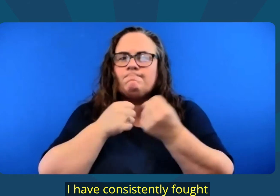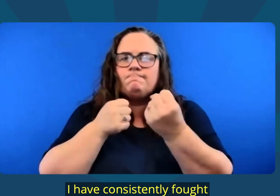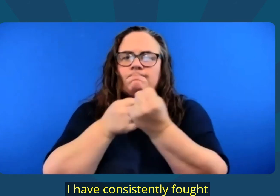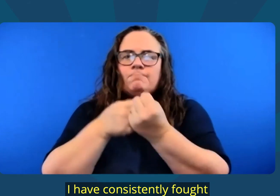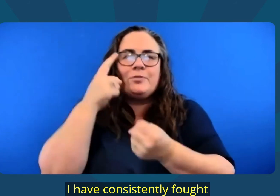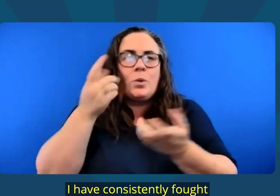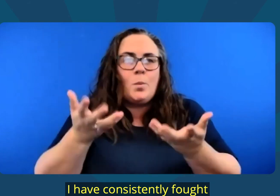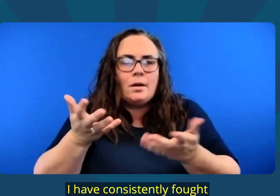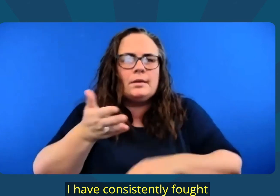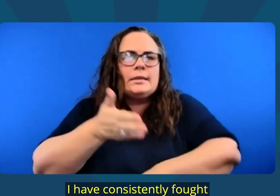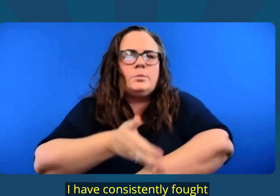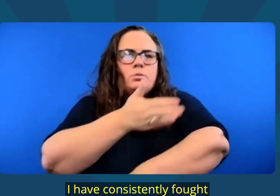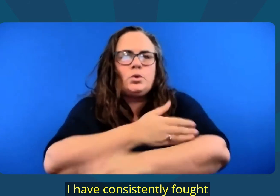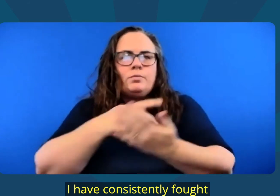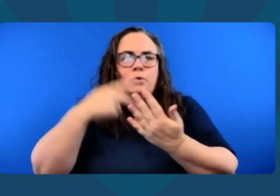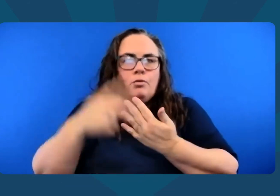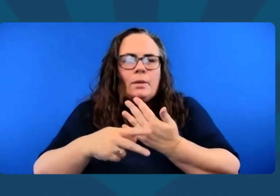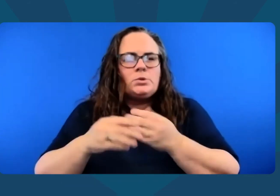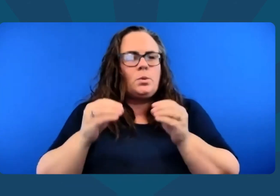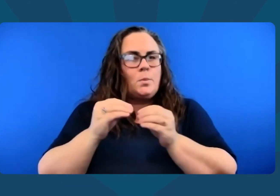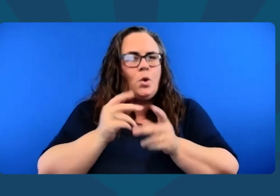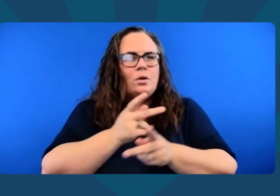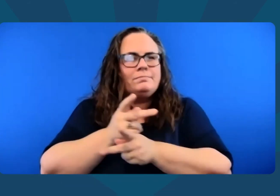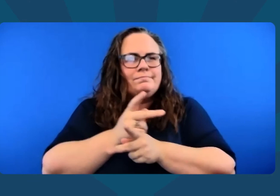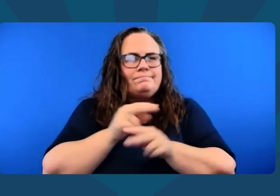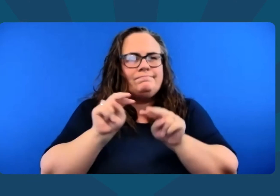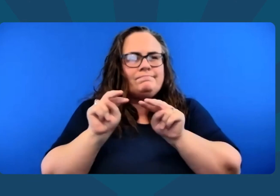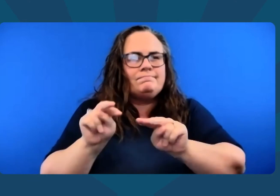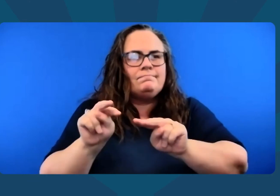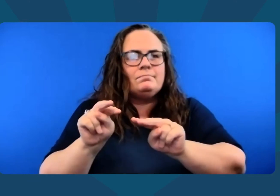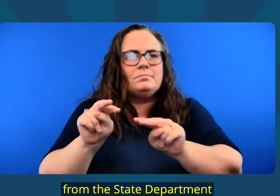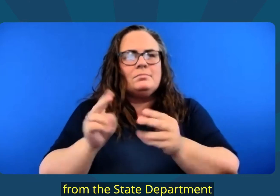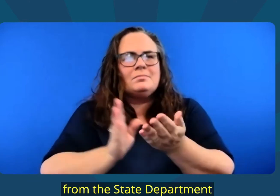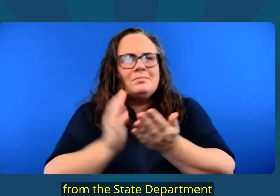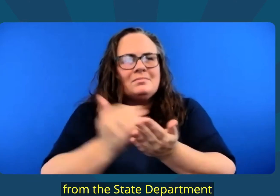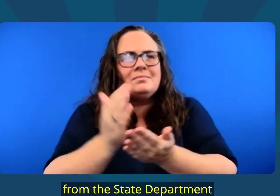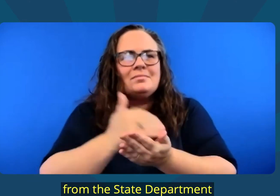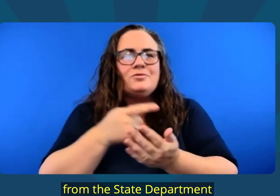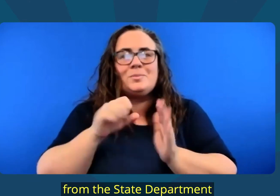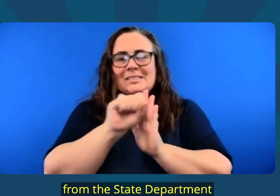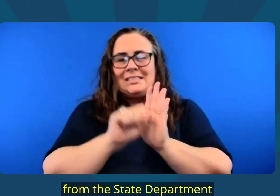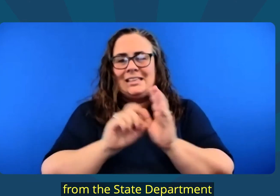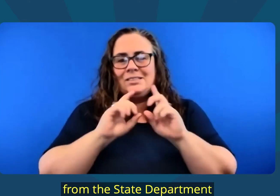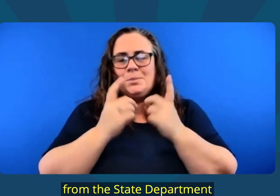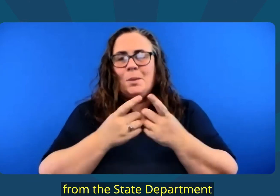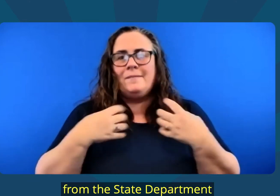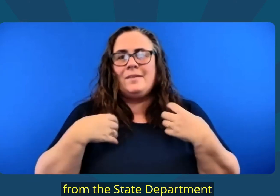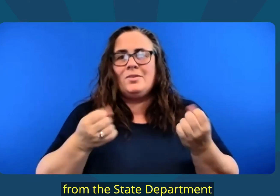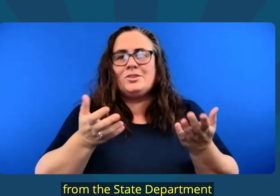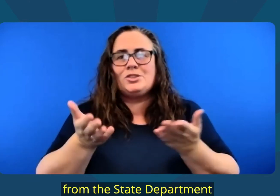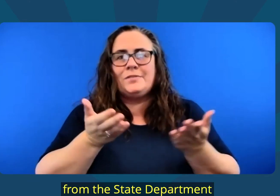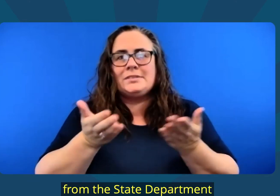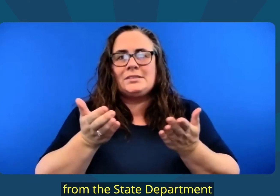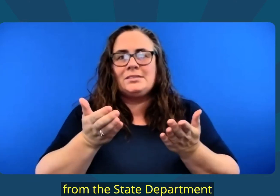improved programs, more oversight and transparency from the State Department of Health Services,